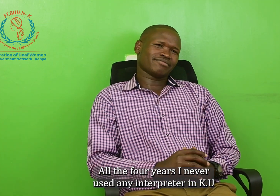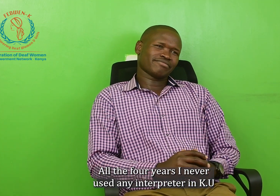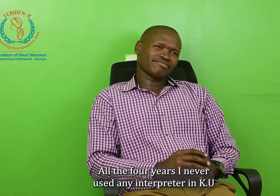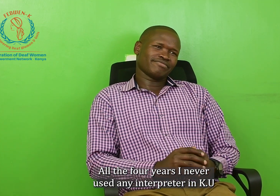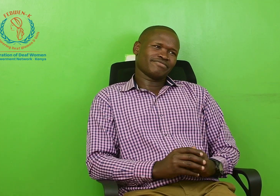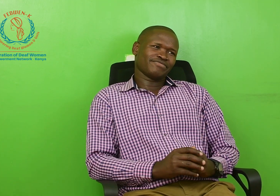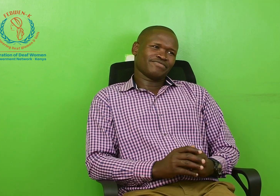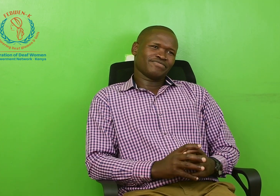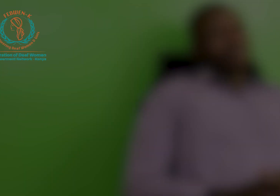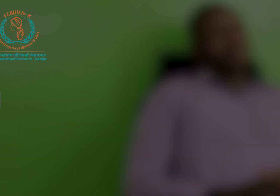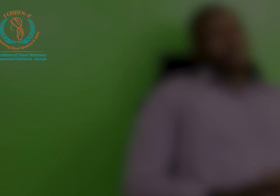KU.